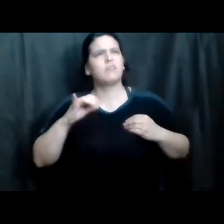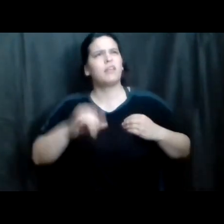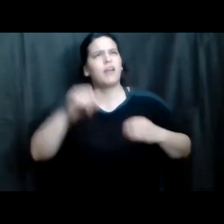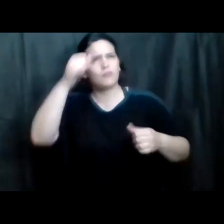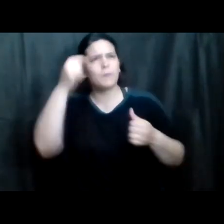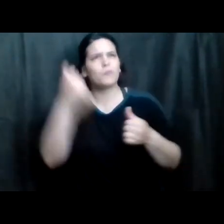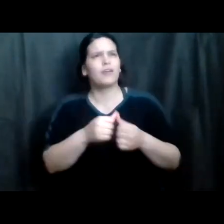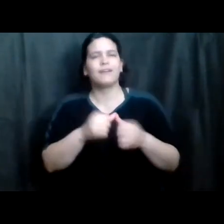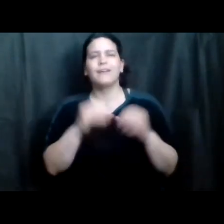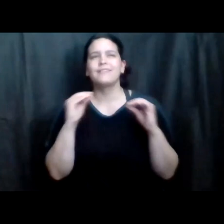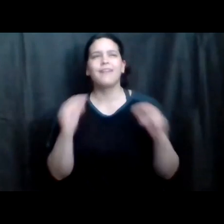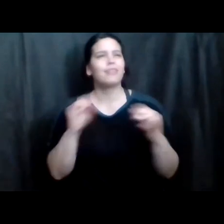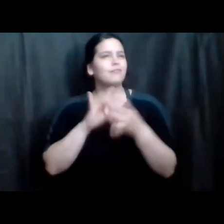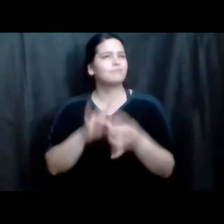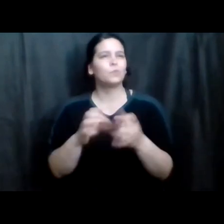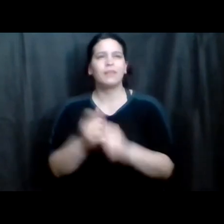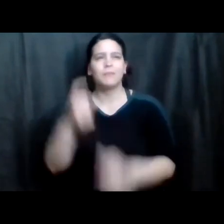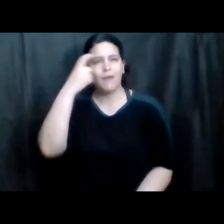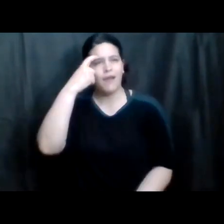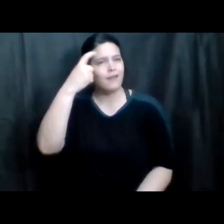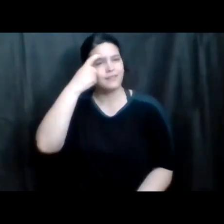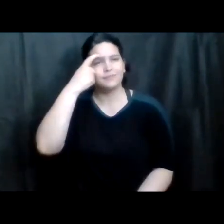has nothing to do with our minds.